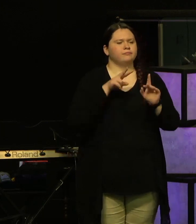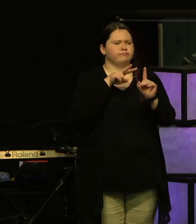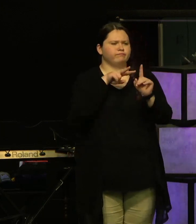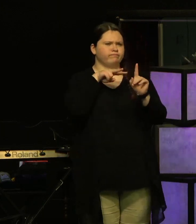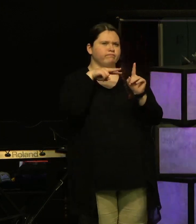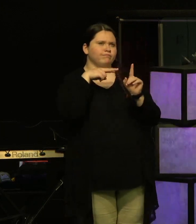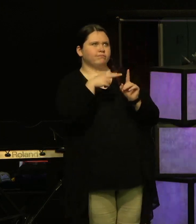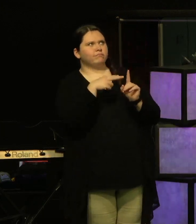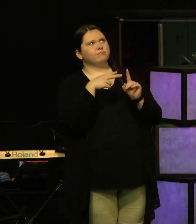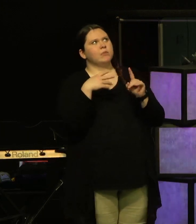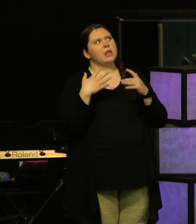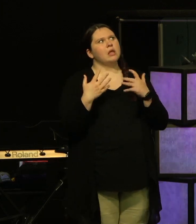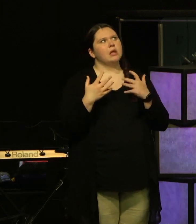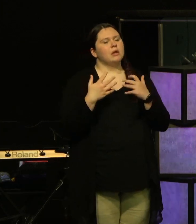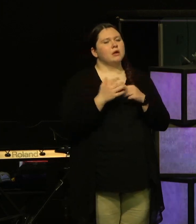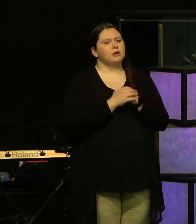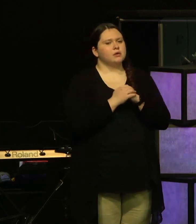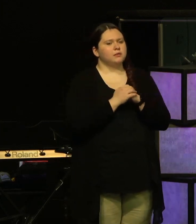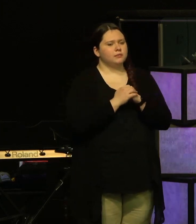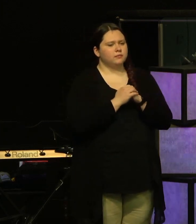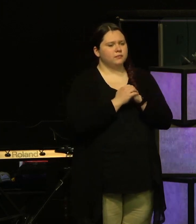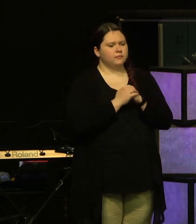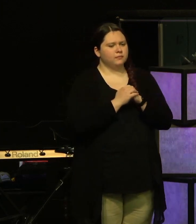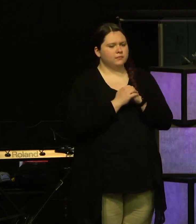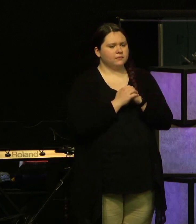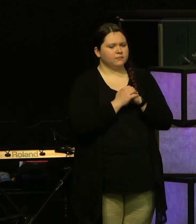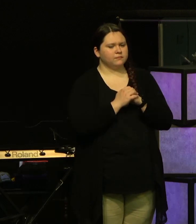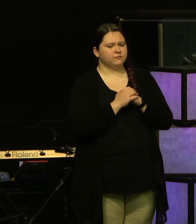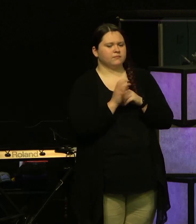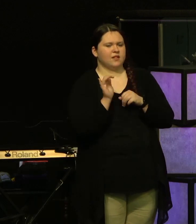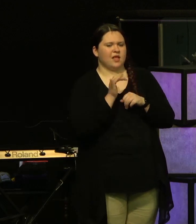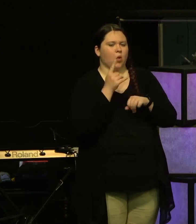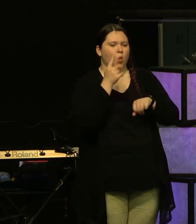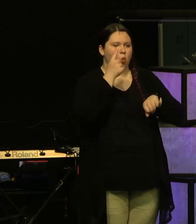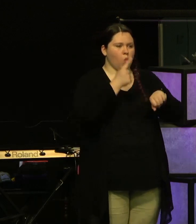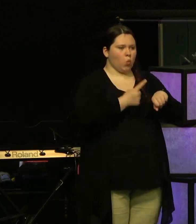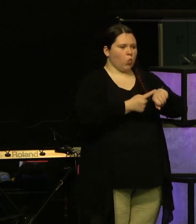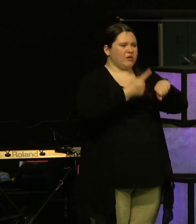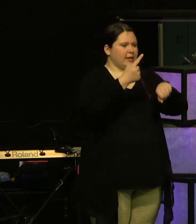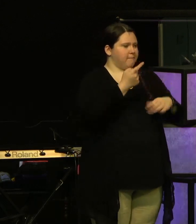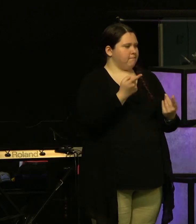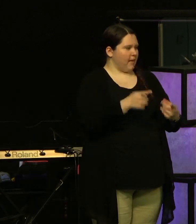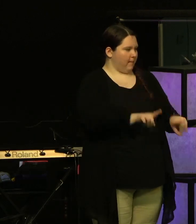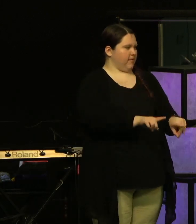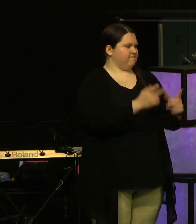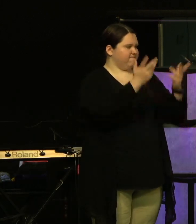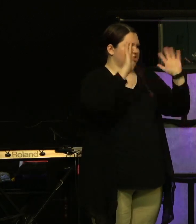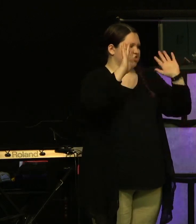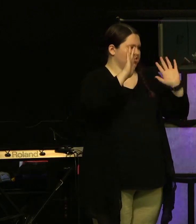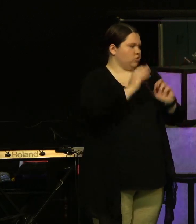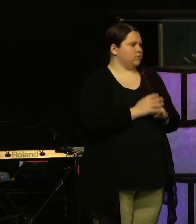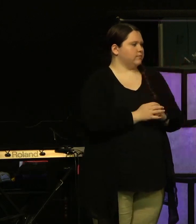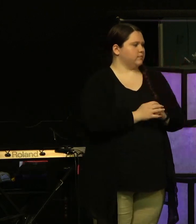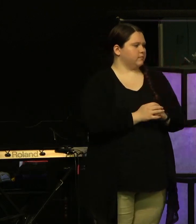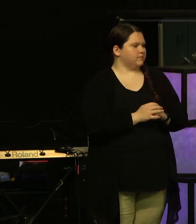the terms of a one-time event. Kind of